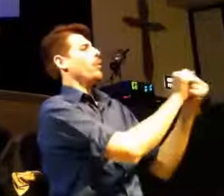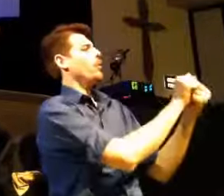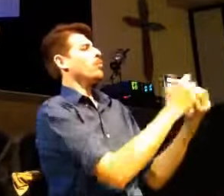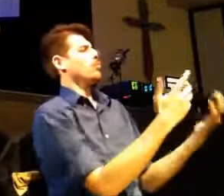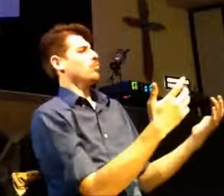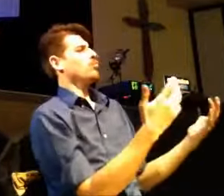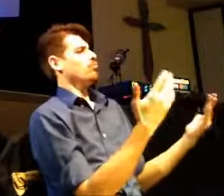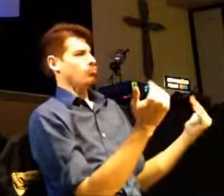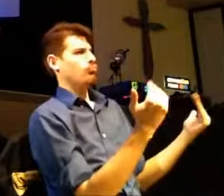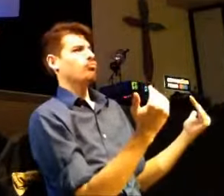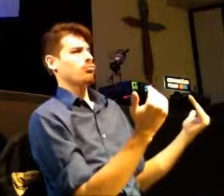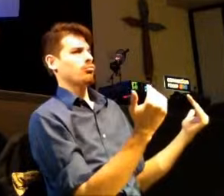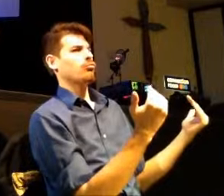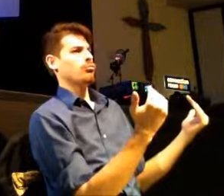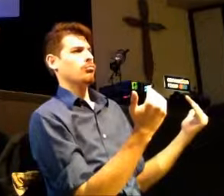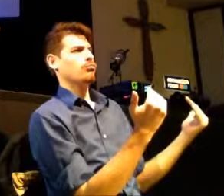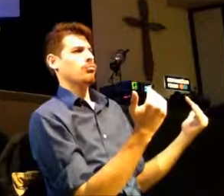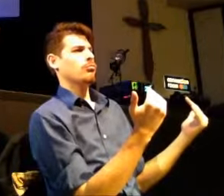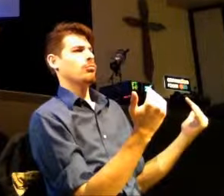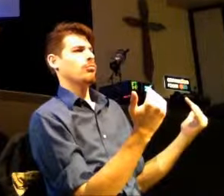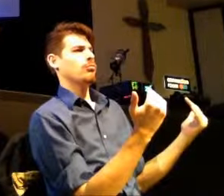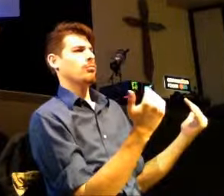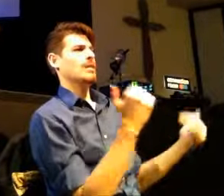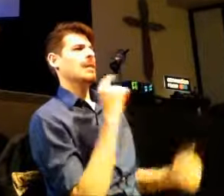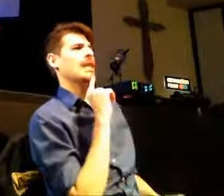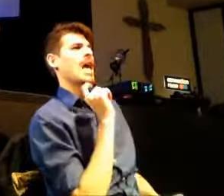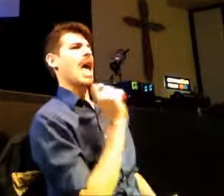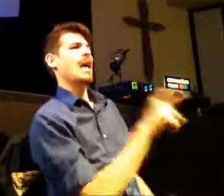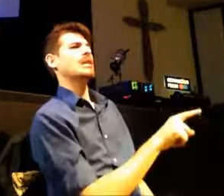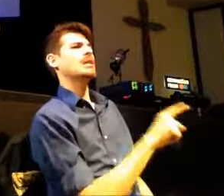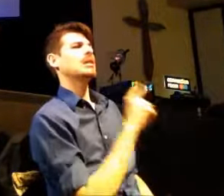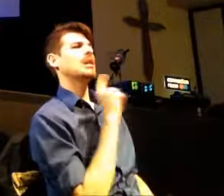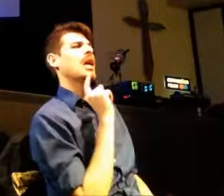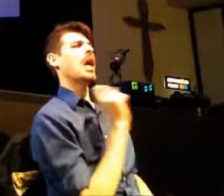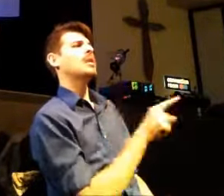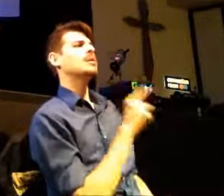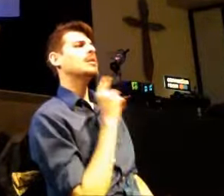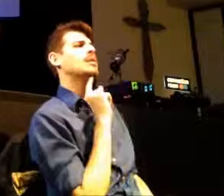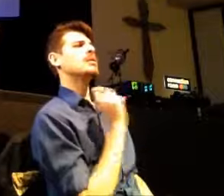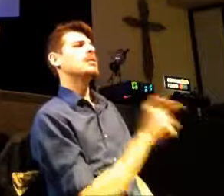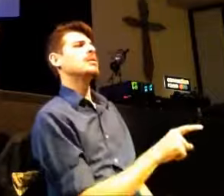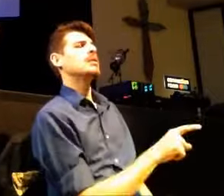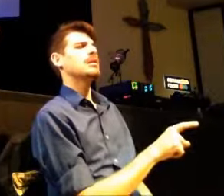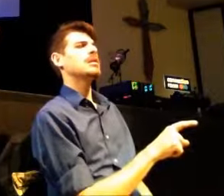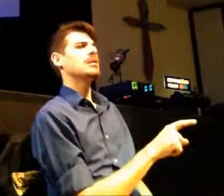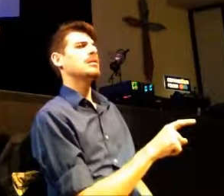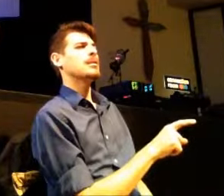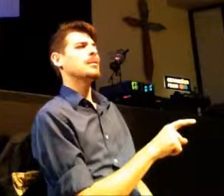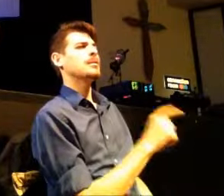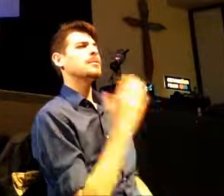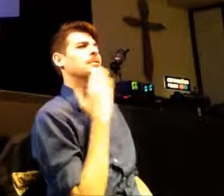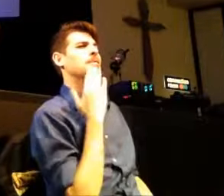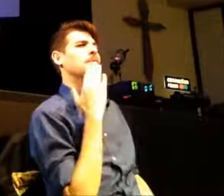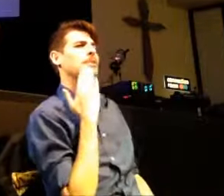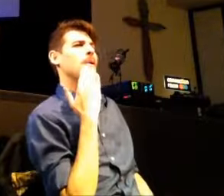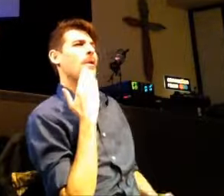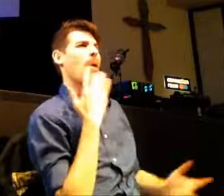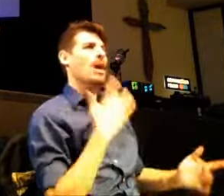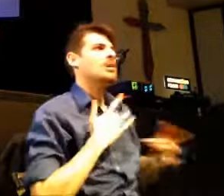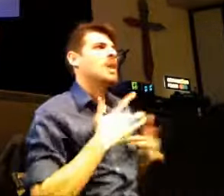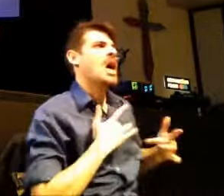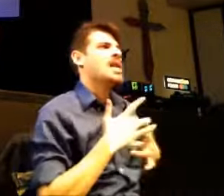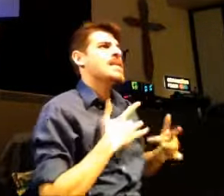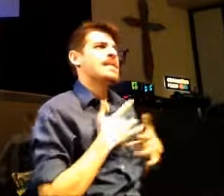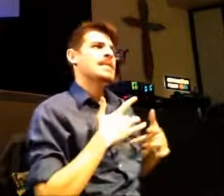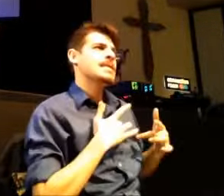there. And he begins to ask the question, right? And I think when we face those moments of great anxiety, when